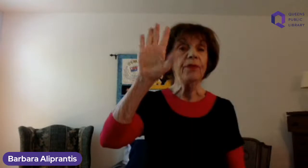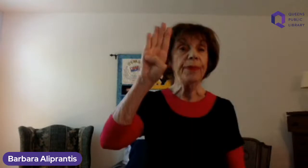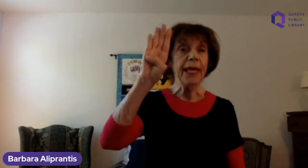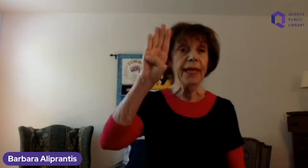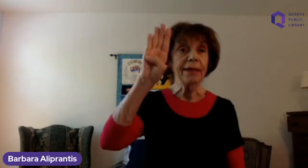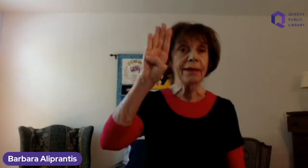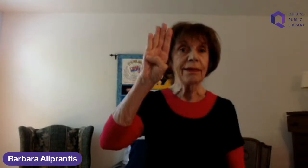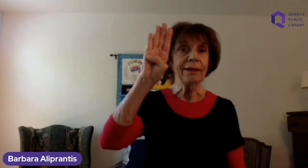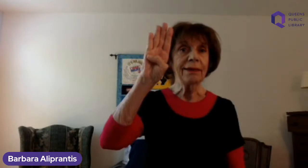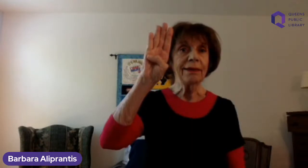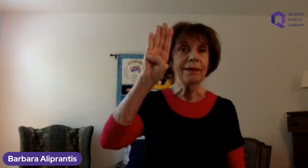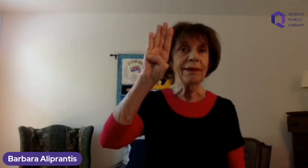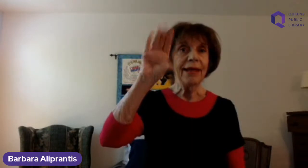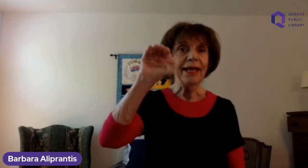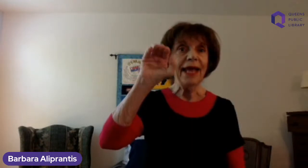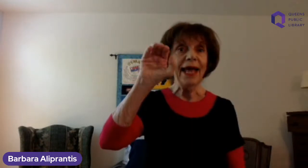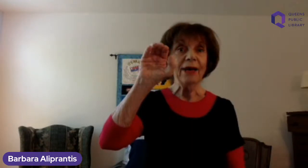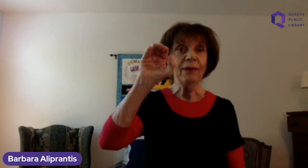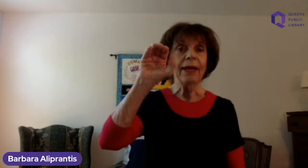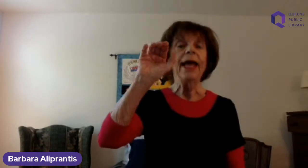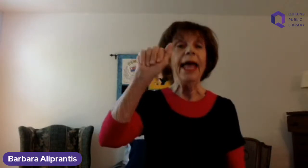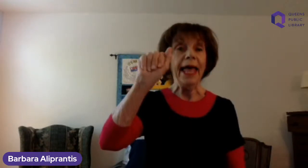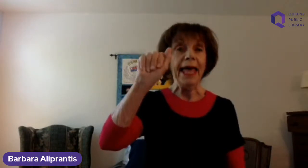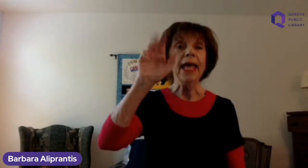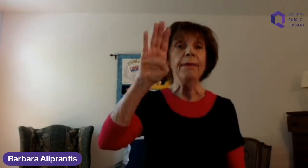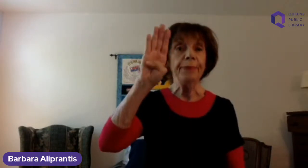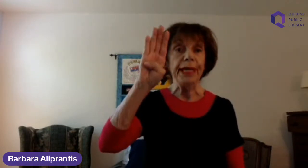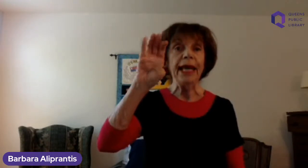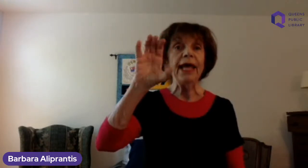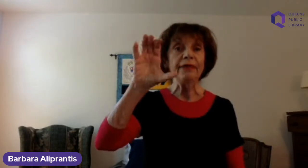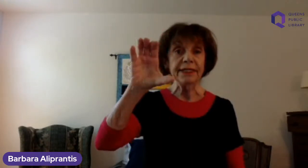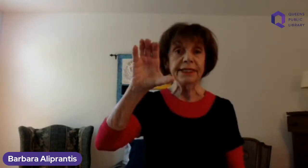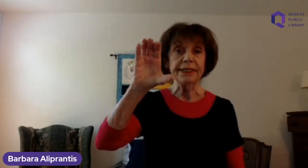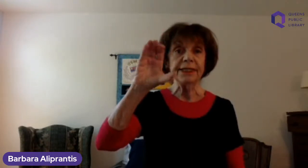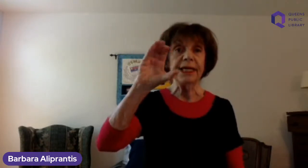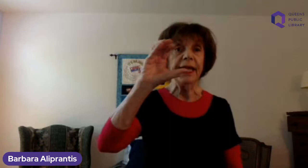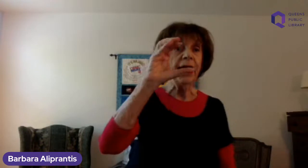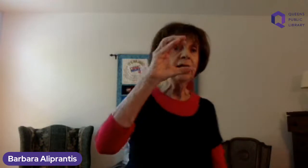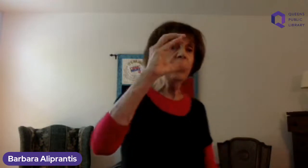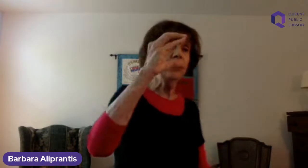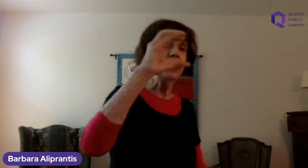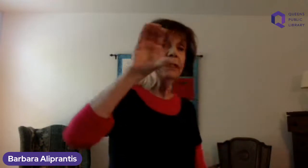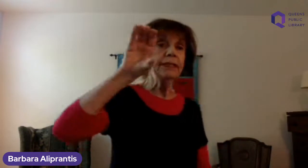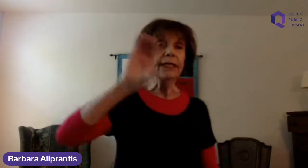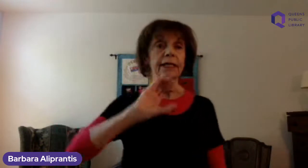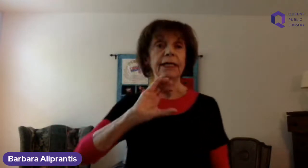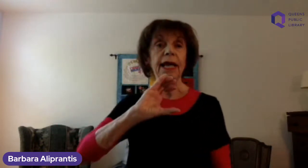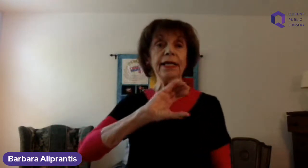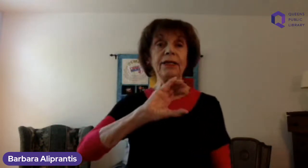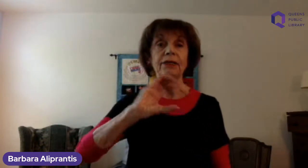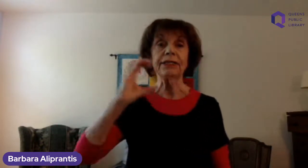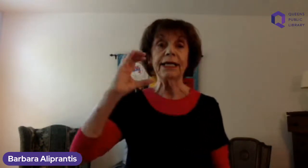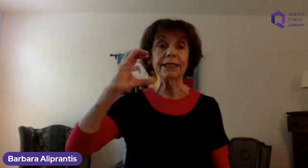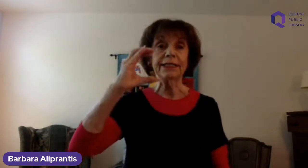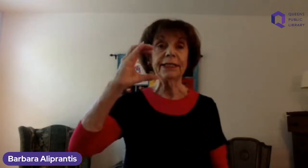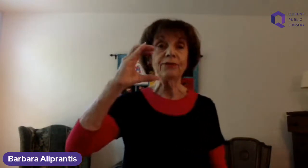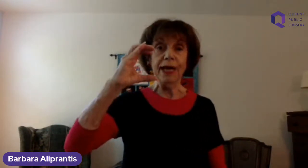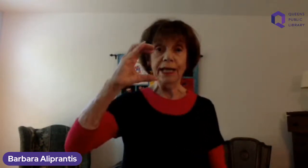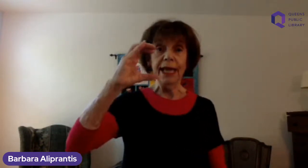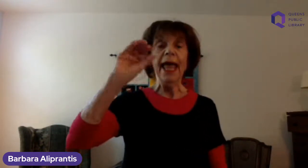the B. And now A, B, and this is a C. Look, see, it kind of looks like a C, right?